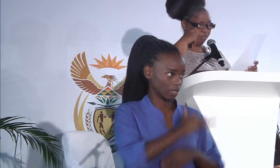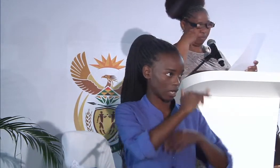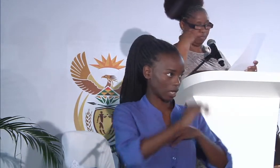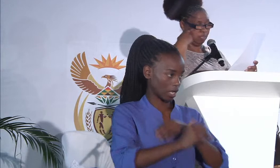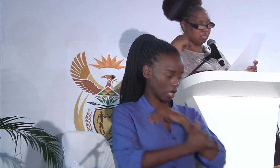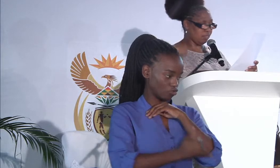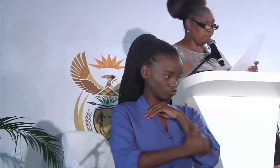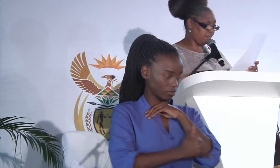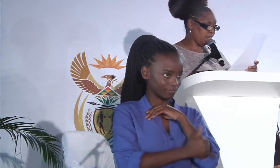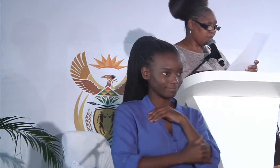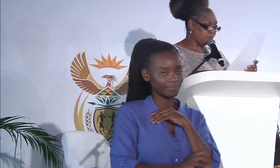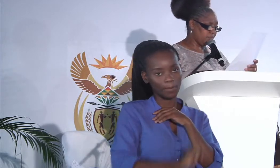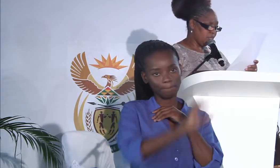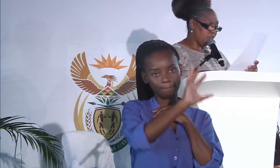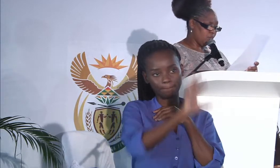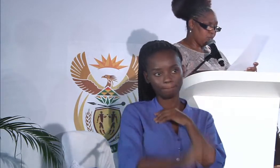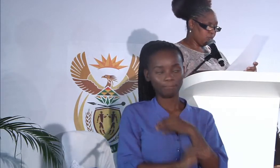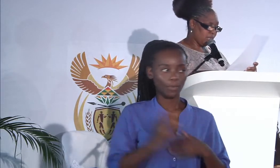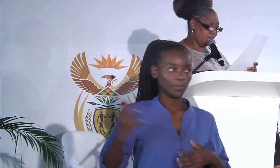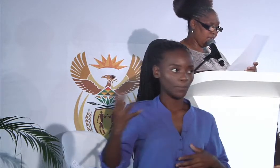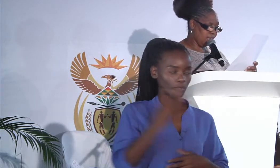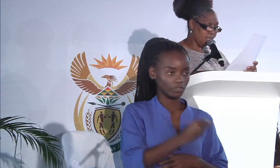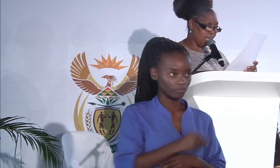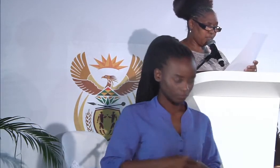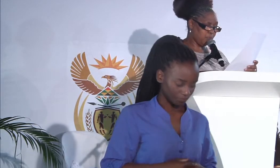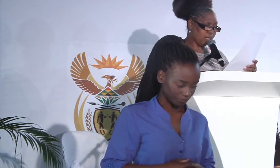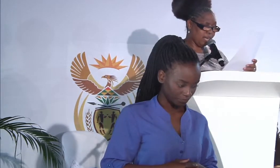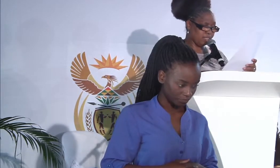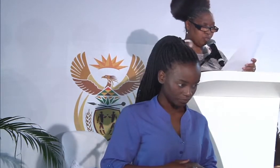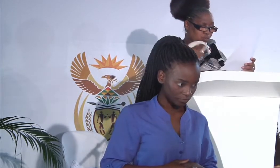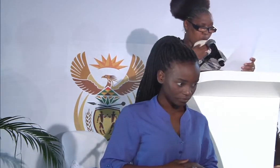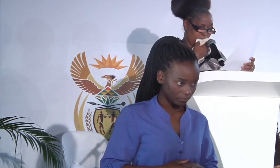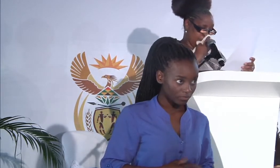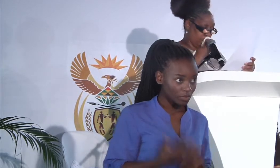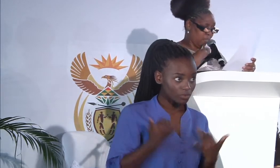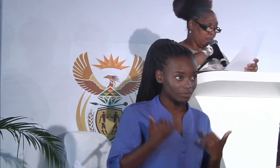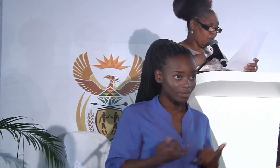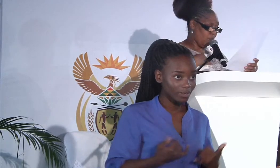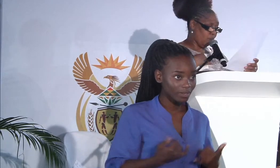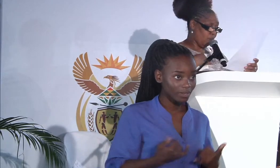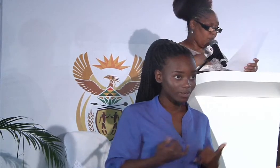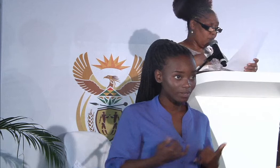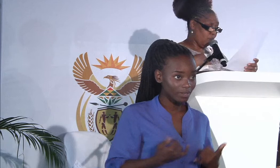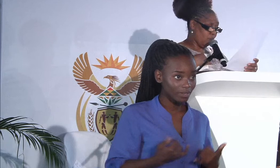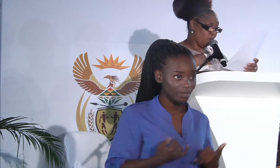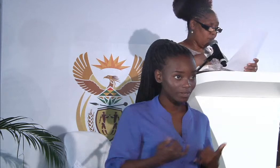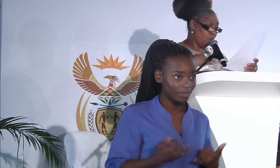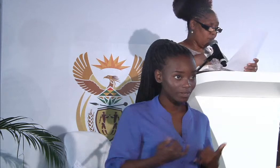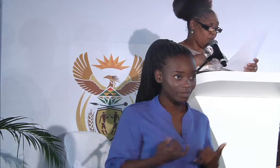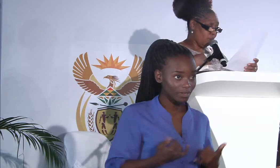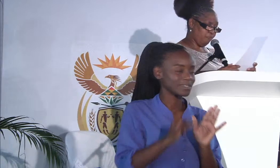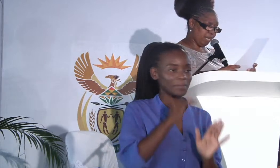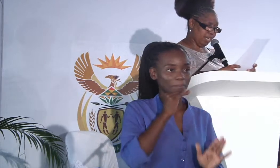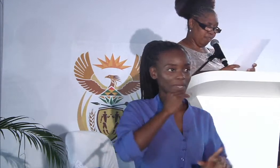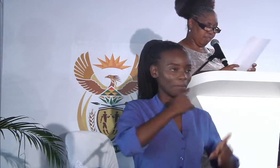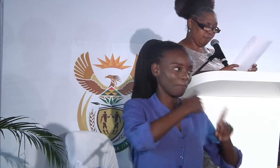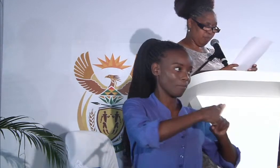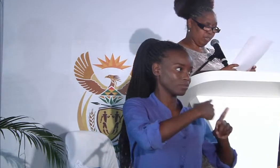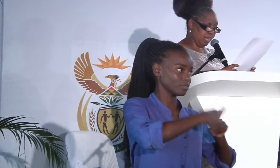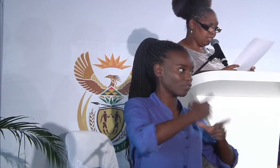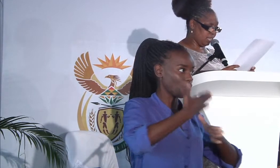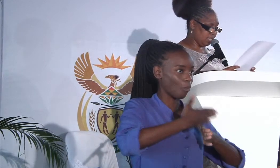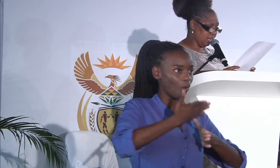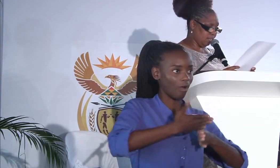beautiful South Africa. Today, a spotlight is shown on the positive work of Belhaven